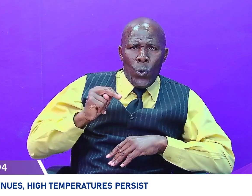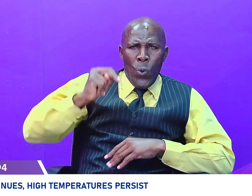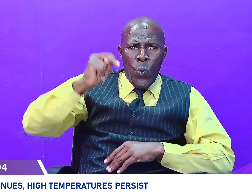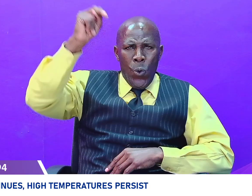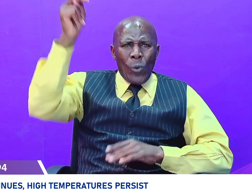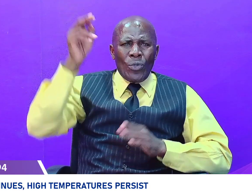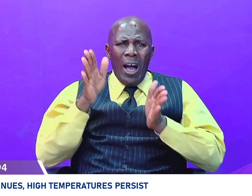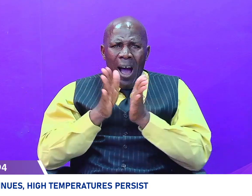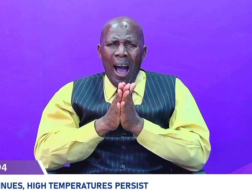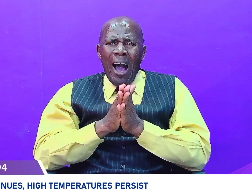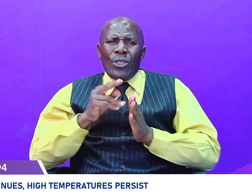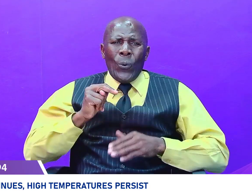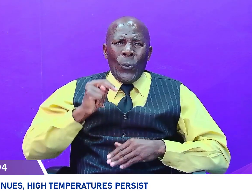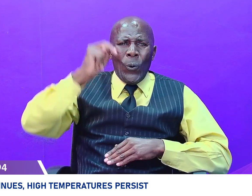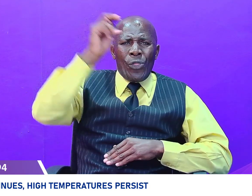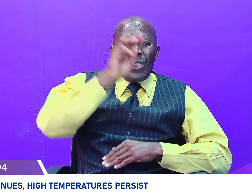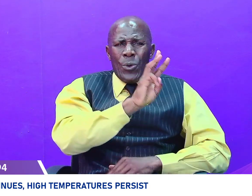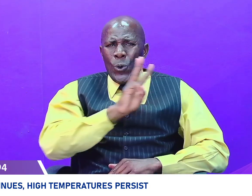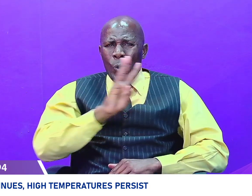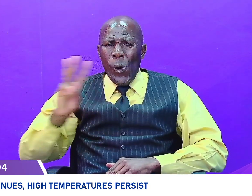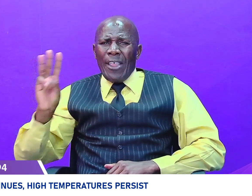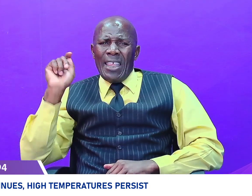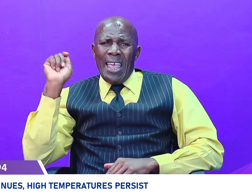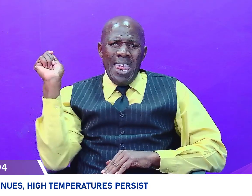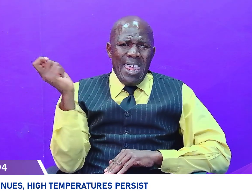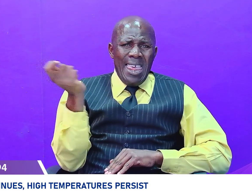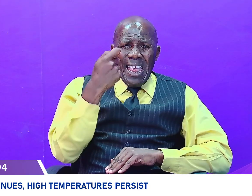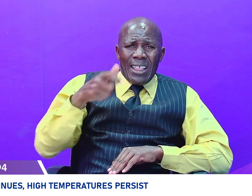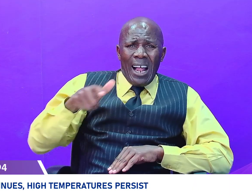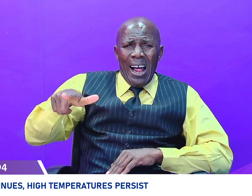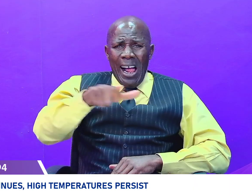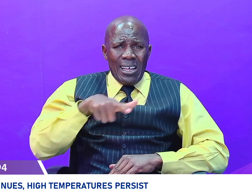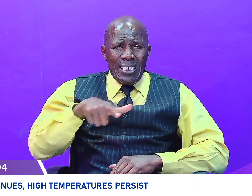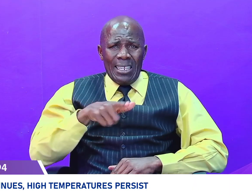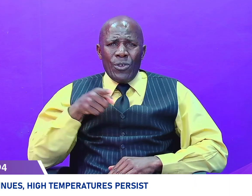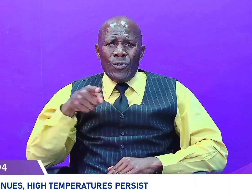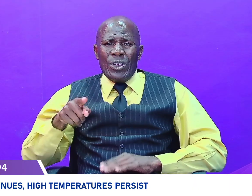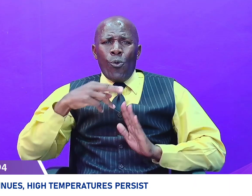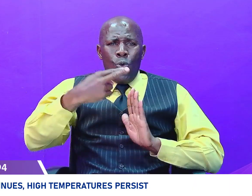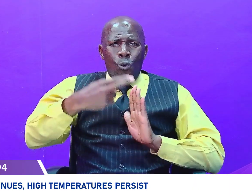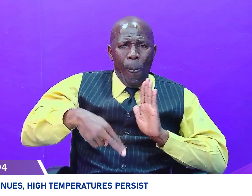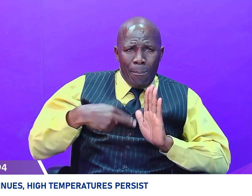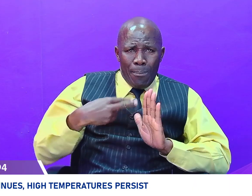and northwestern Kenya are likely to record maximum temperatures.